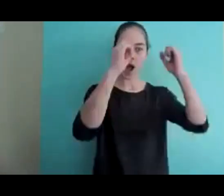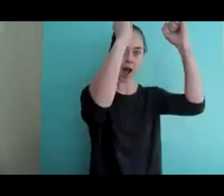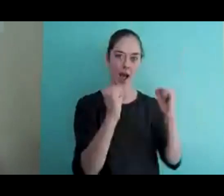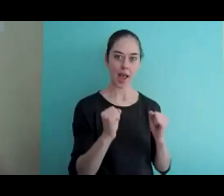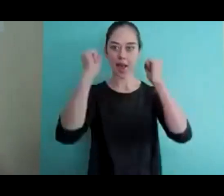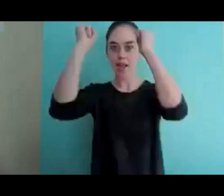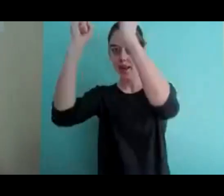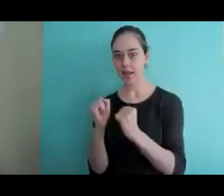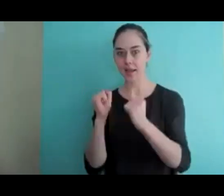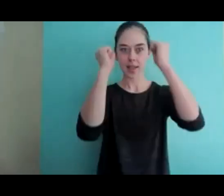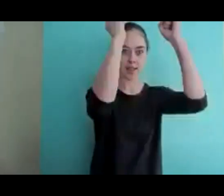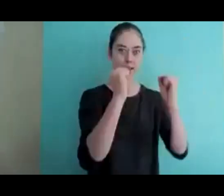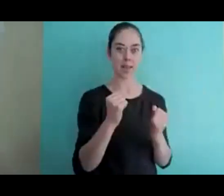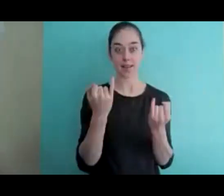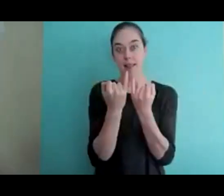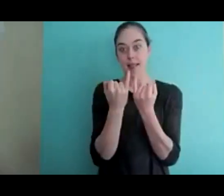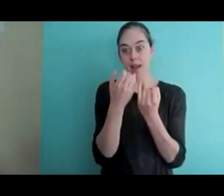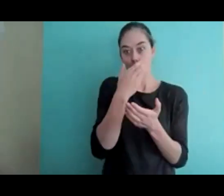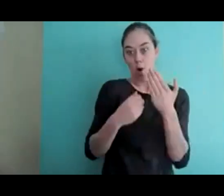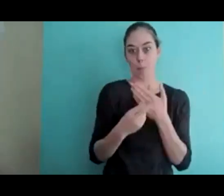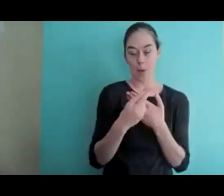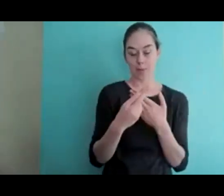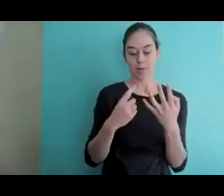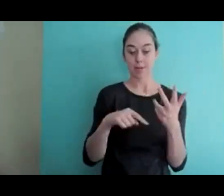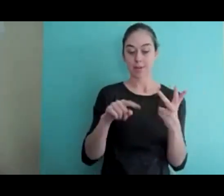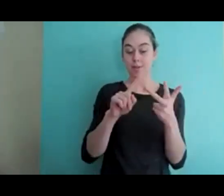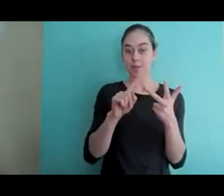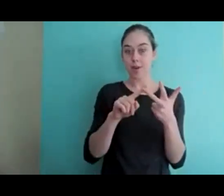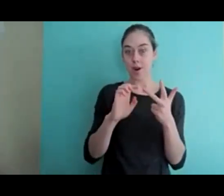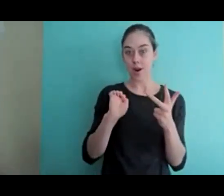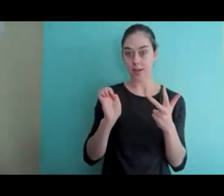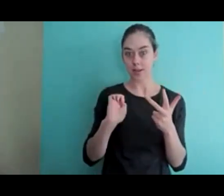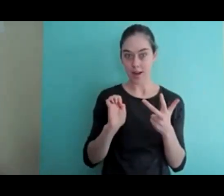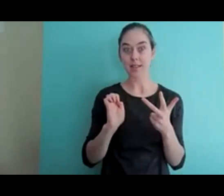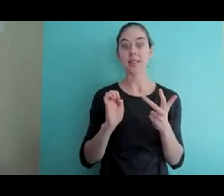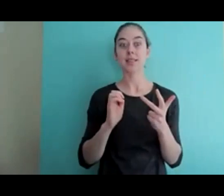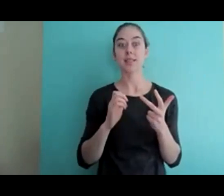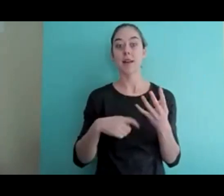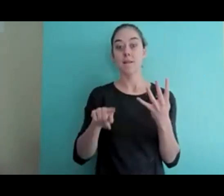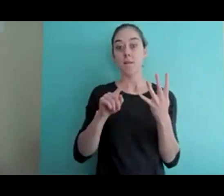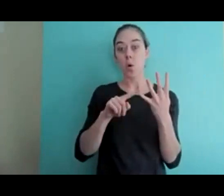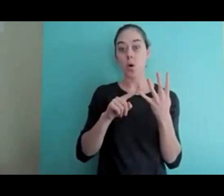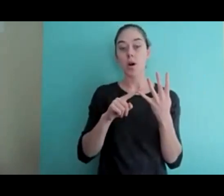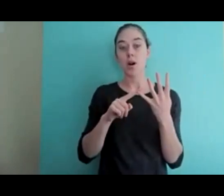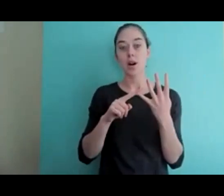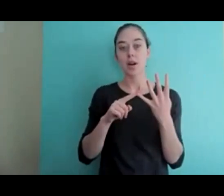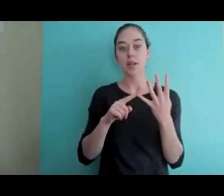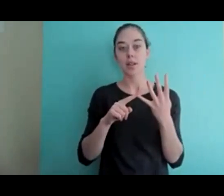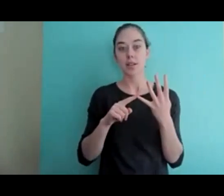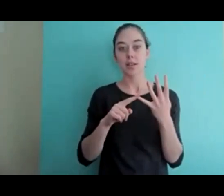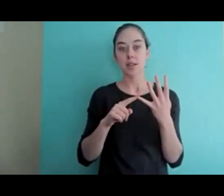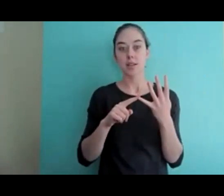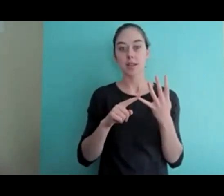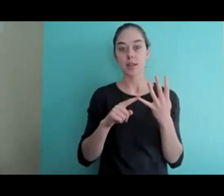pop, like we did for the warm up, okay? That's number three. And number four is